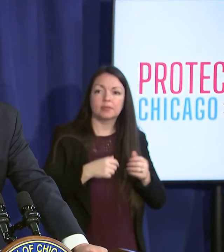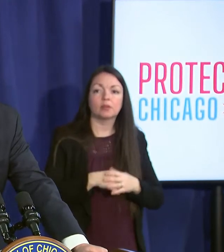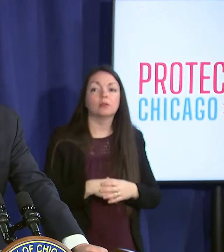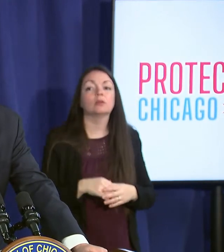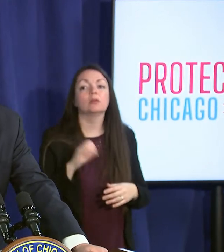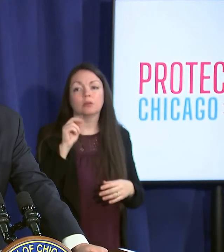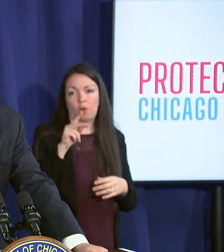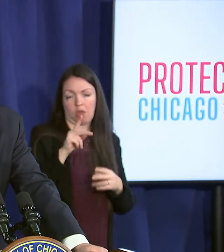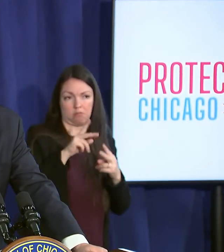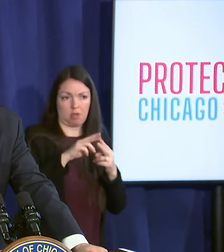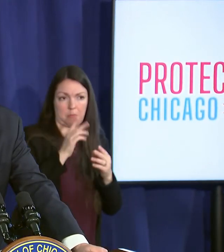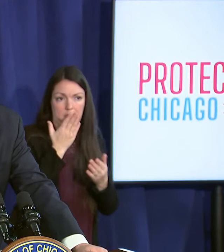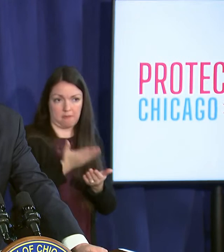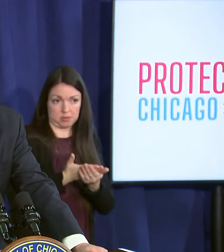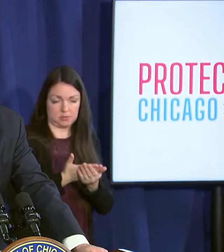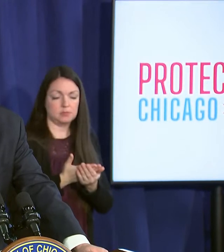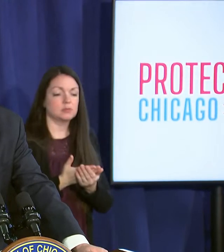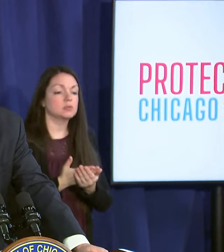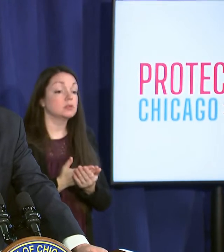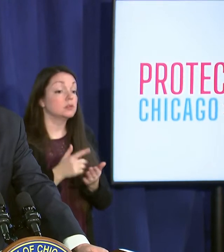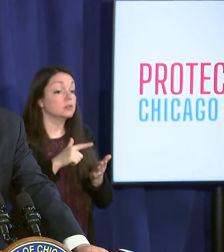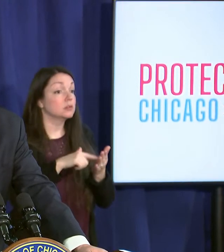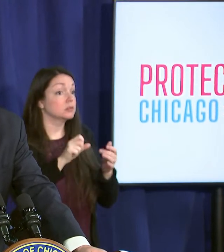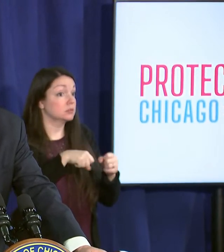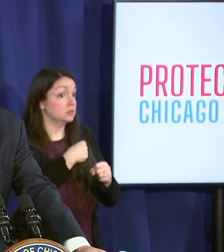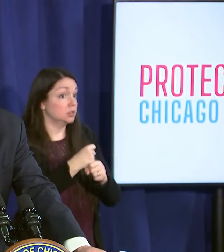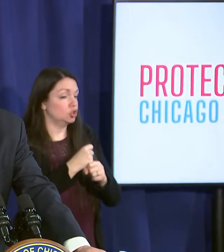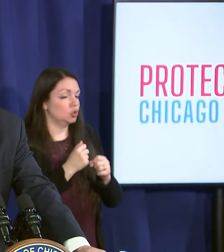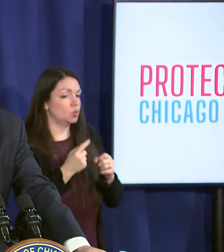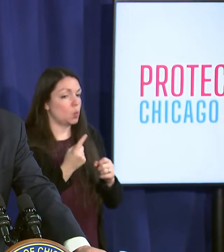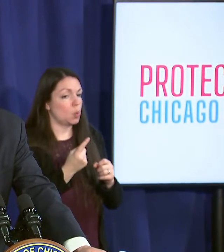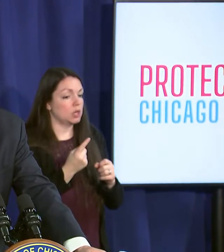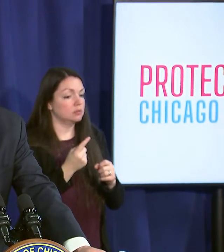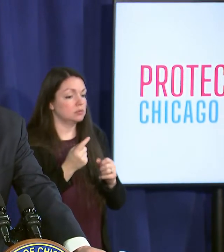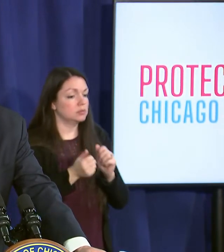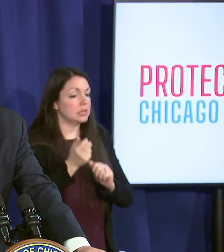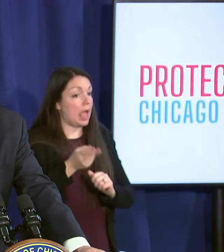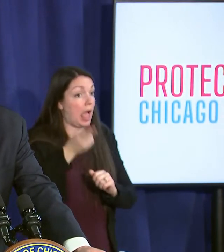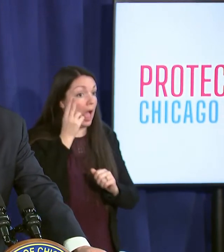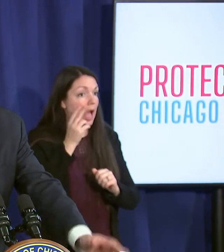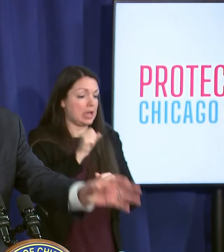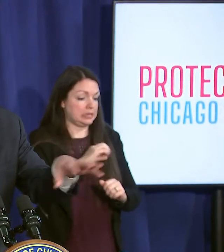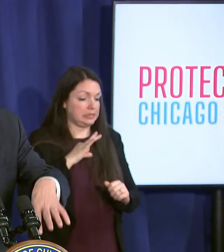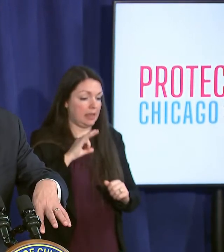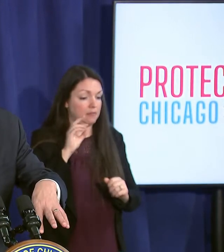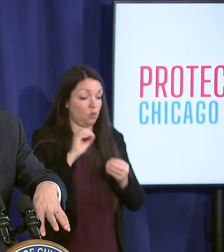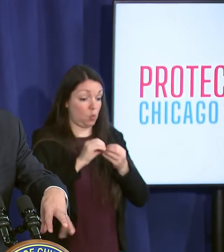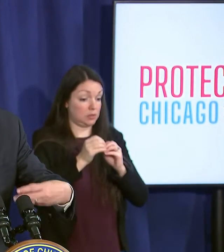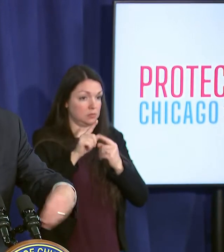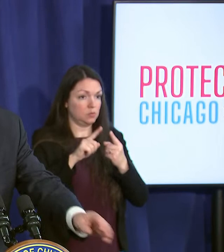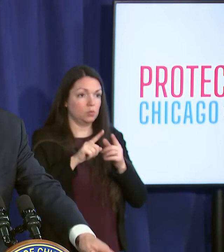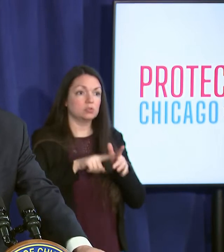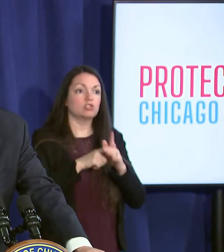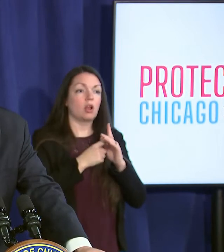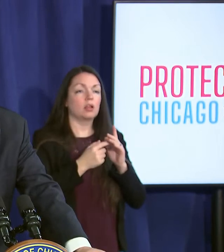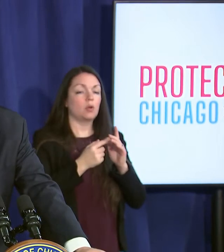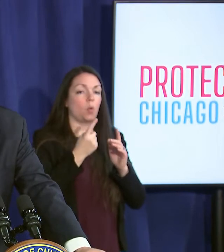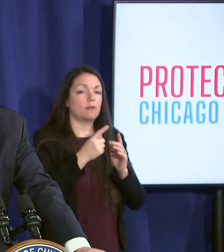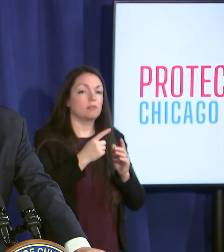of facts. First of all, so this year we had one of the highest staffing rates ever when we started the school year. We had one of the